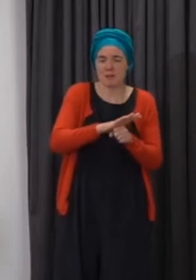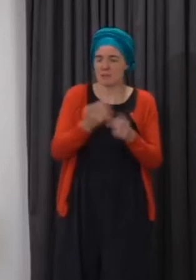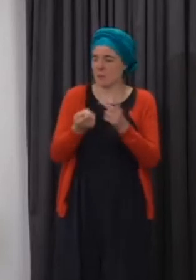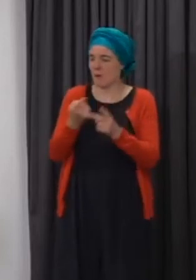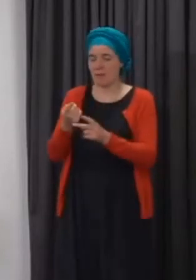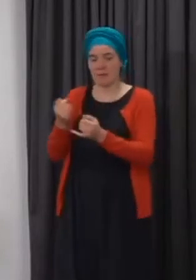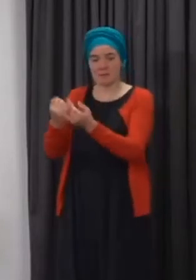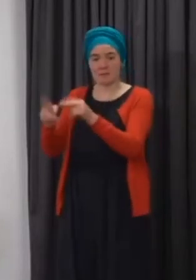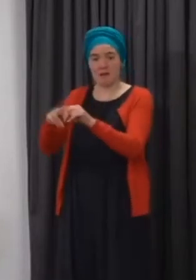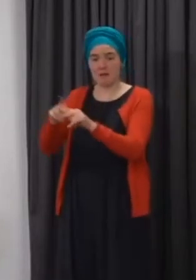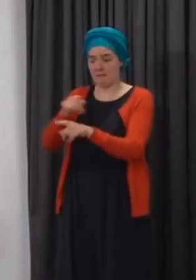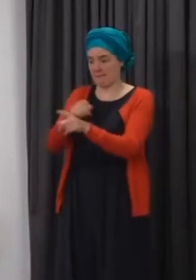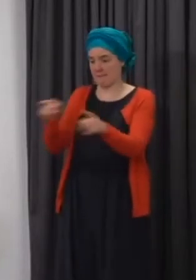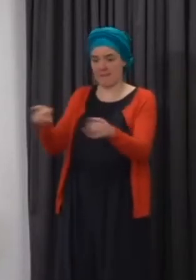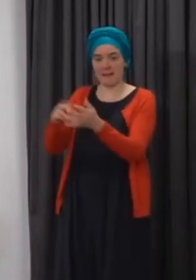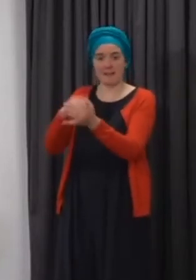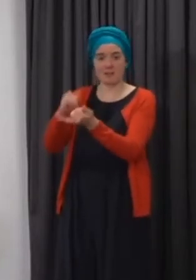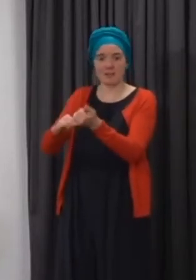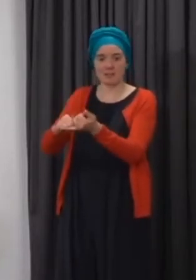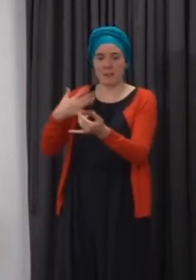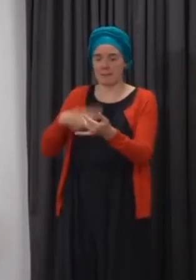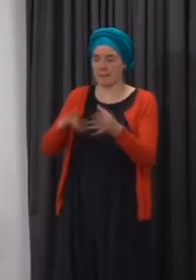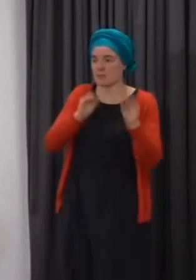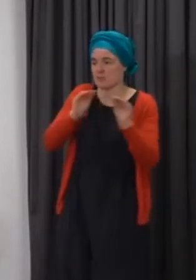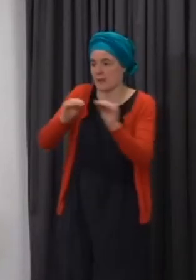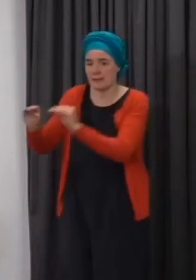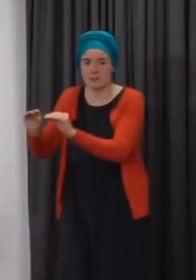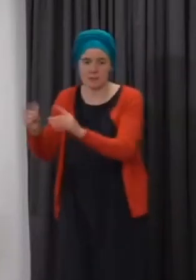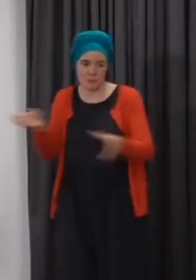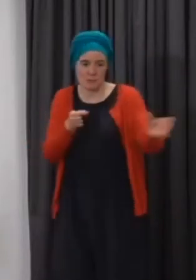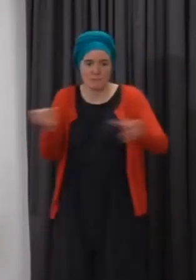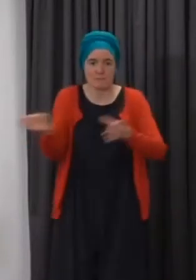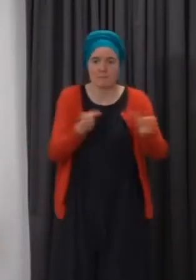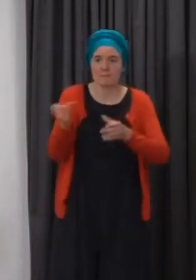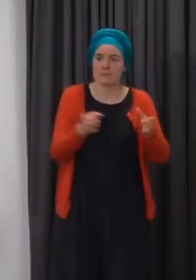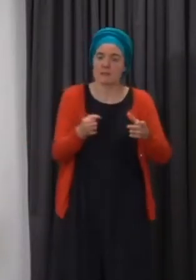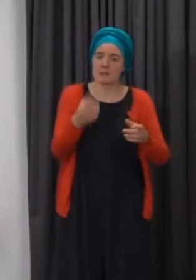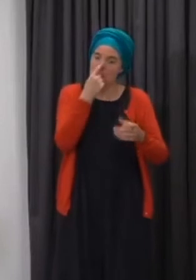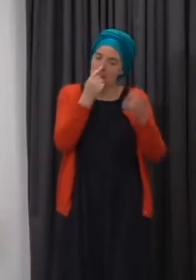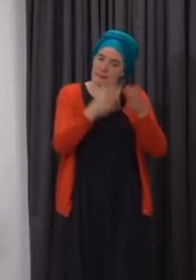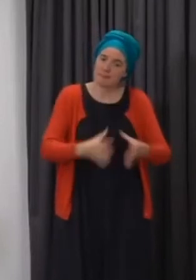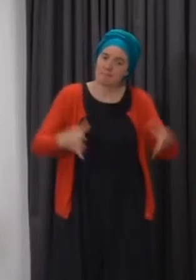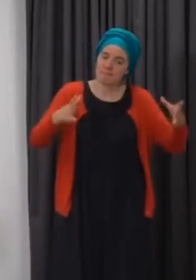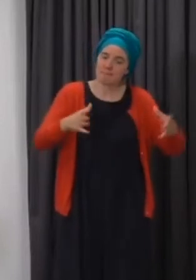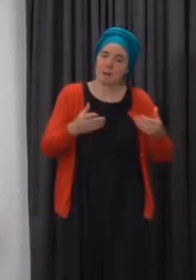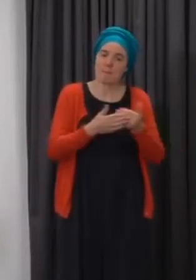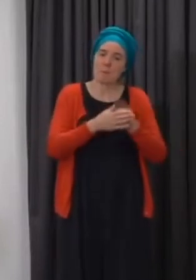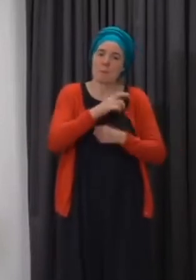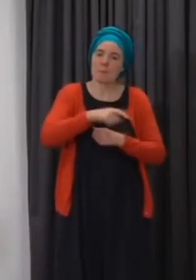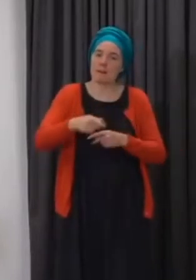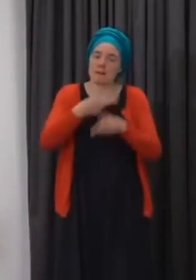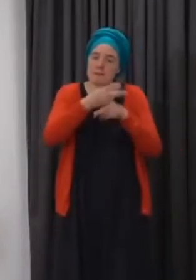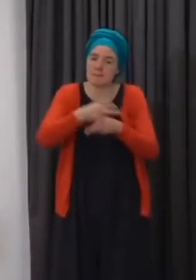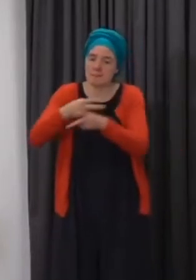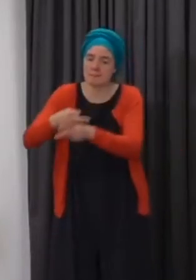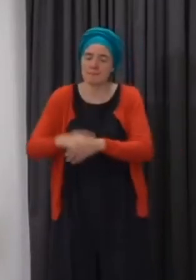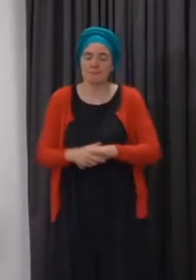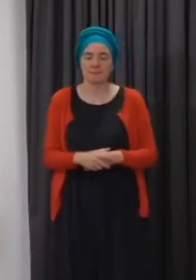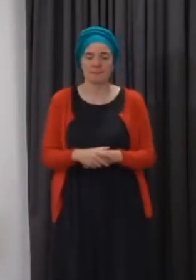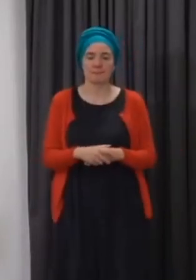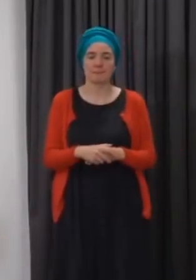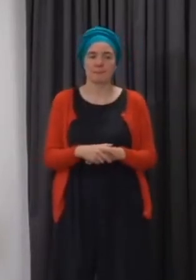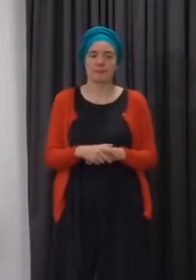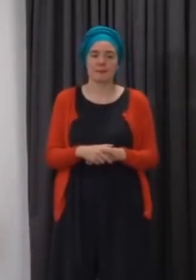joined critical care as part of our plans to increase capacity. It's also an area that benefits from the support of many different